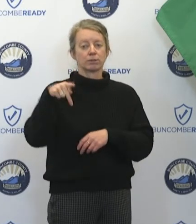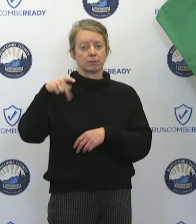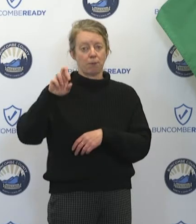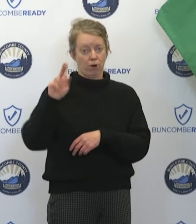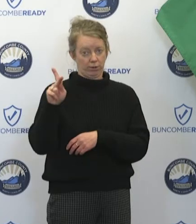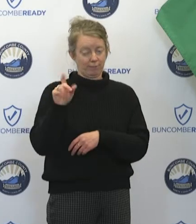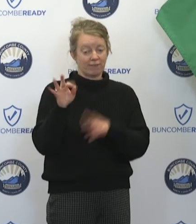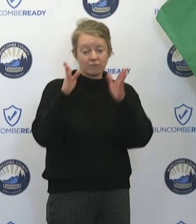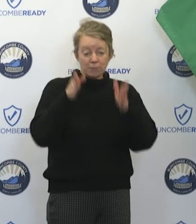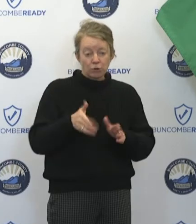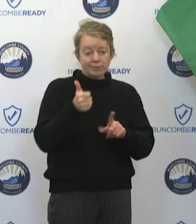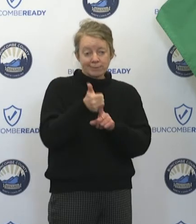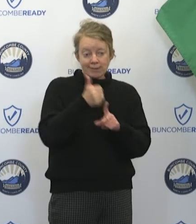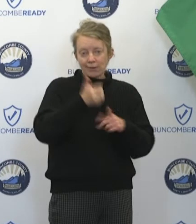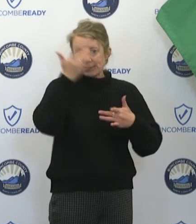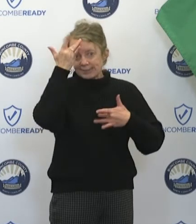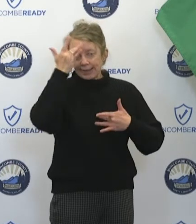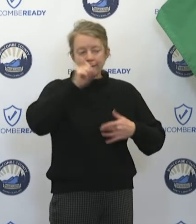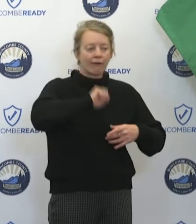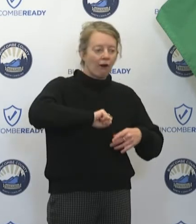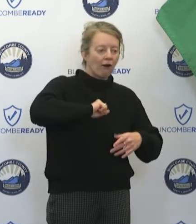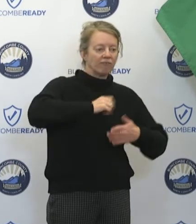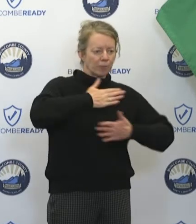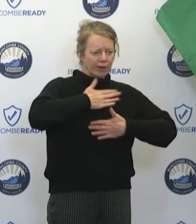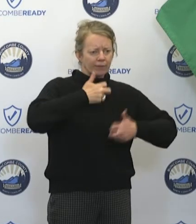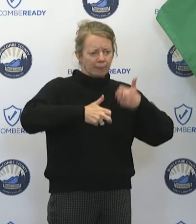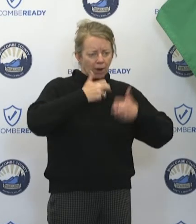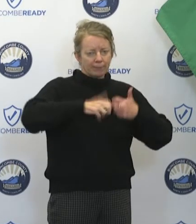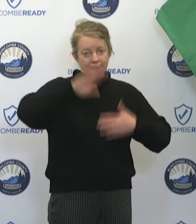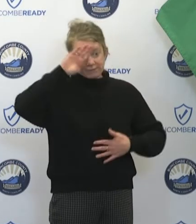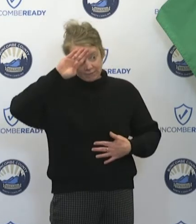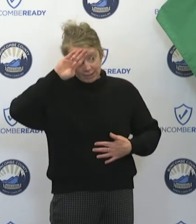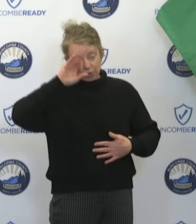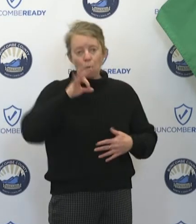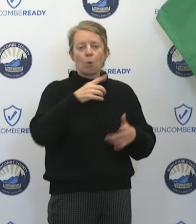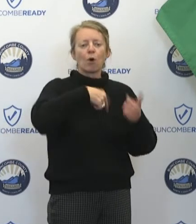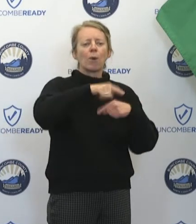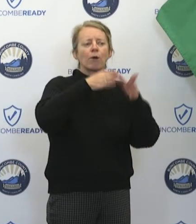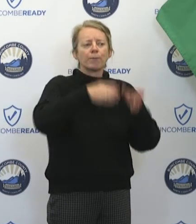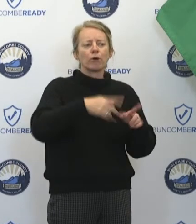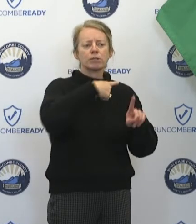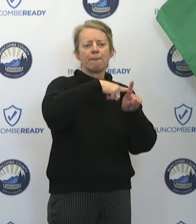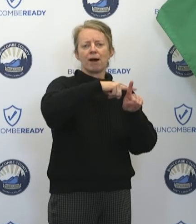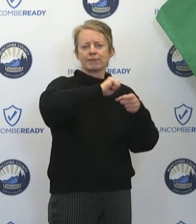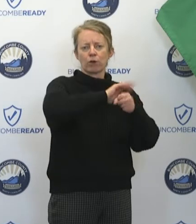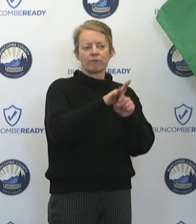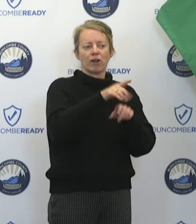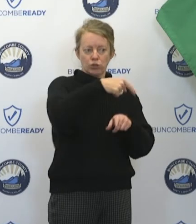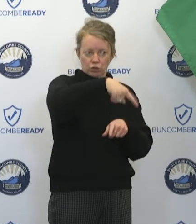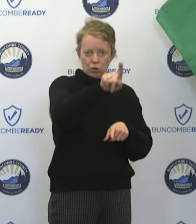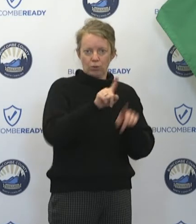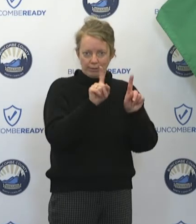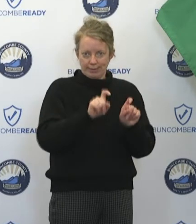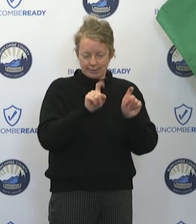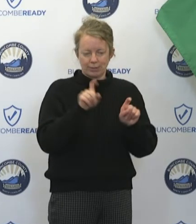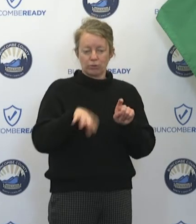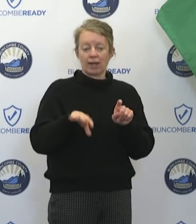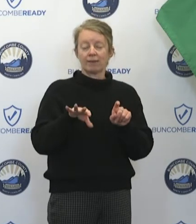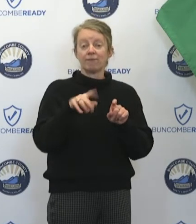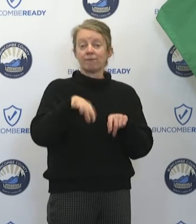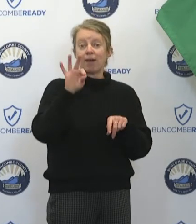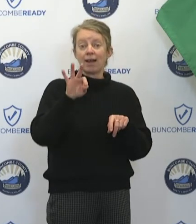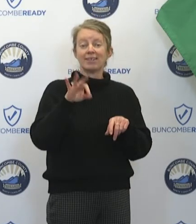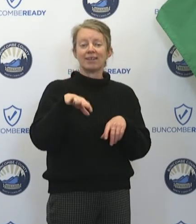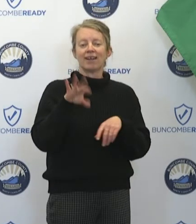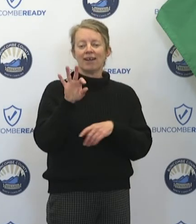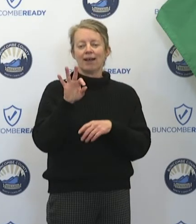showing symptoms or believe they have had close contact with COVID-19 should get tested. You can visit the Find My Testing Place website to